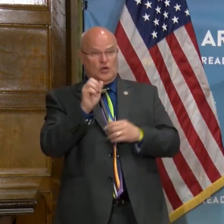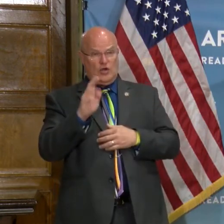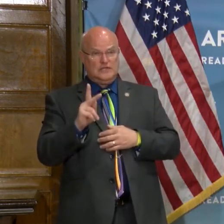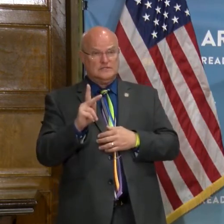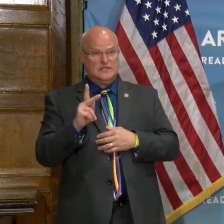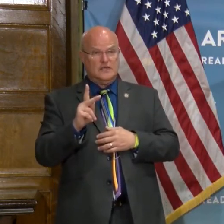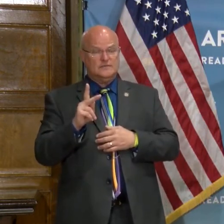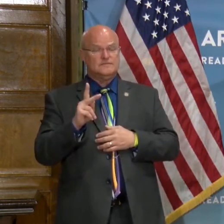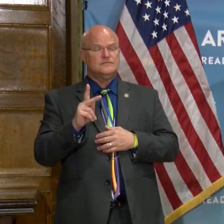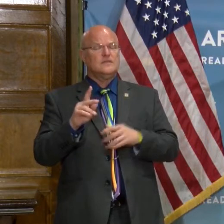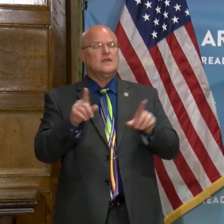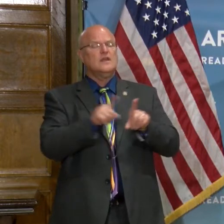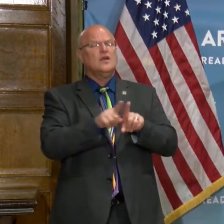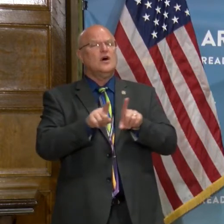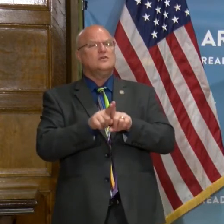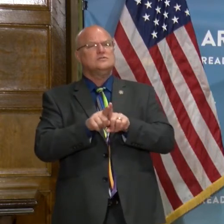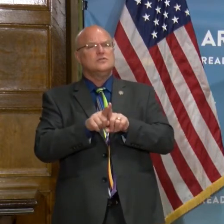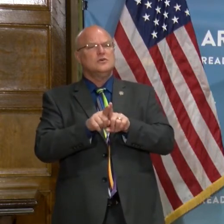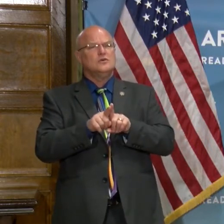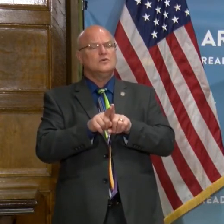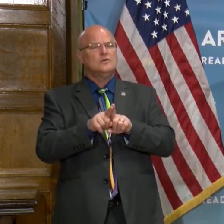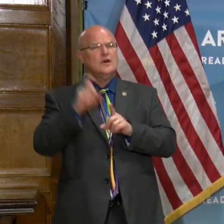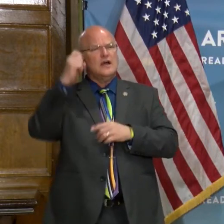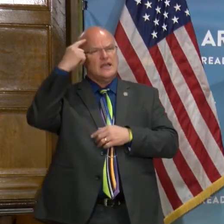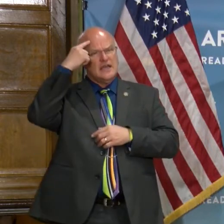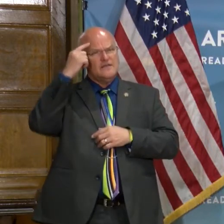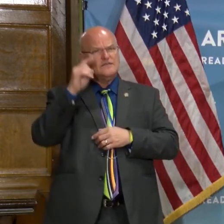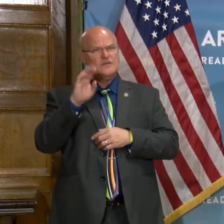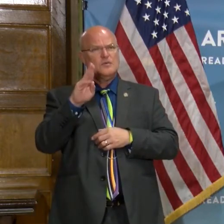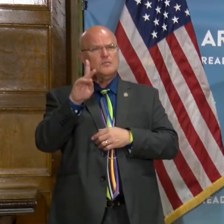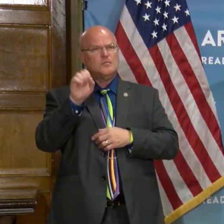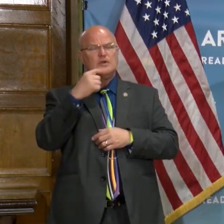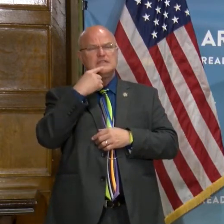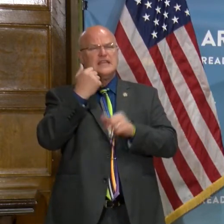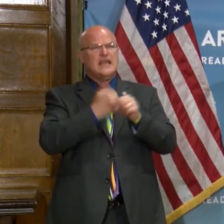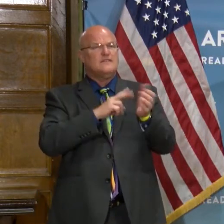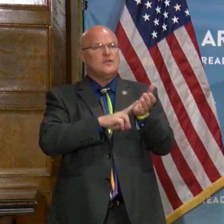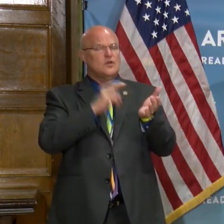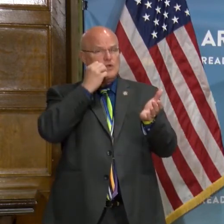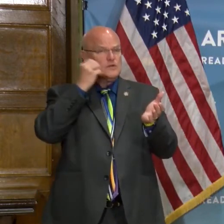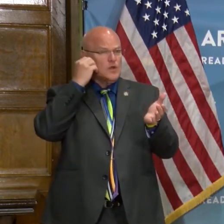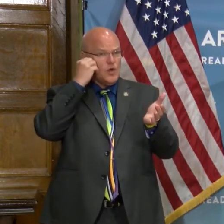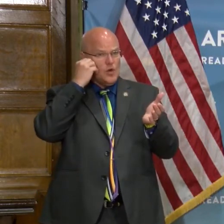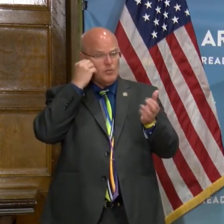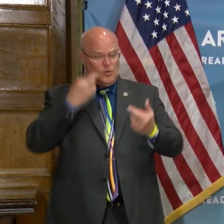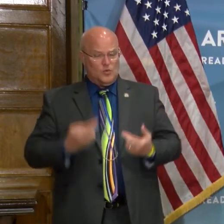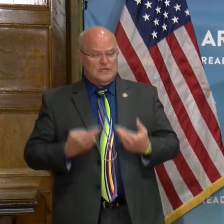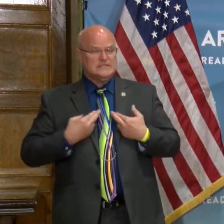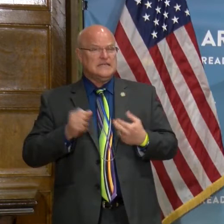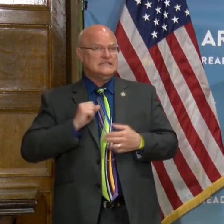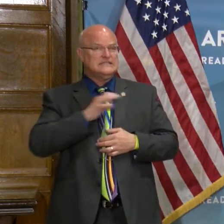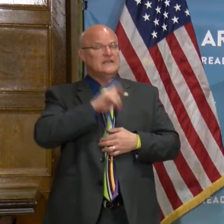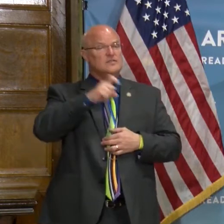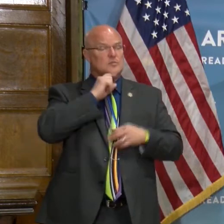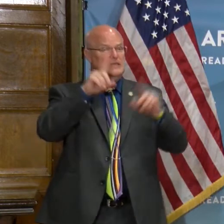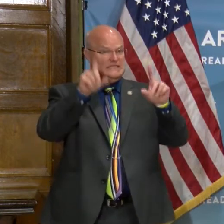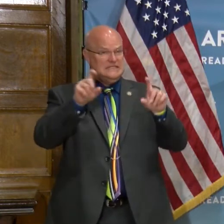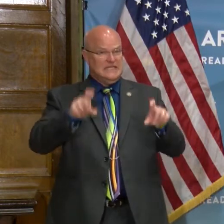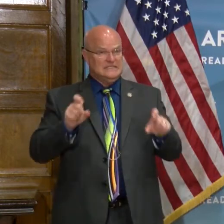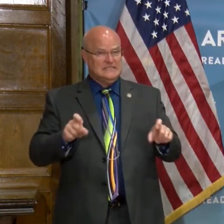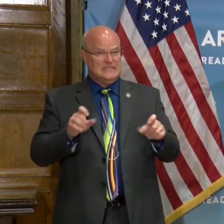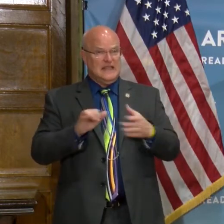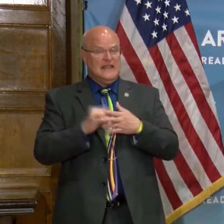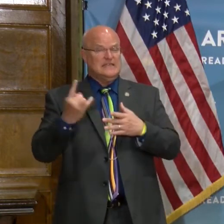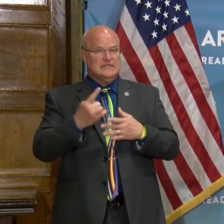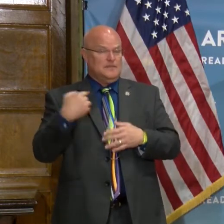Arkansas. And also, Deborah Burke said she thinks every nursing home resident and staff member should be tested. So is